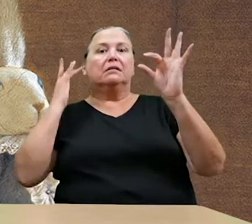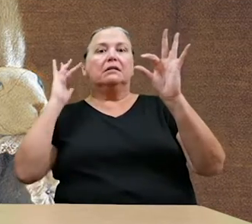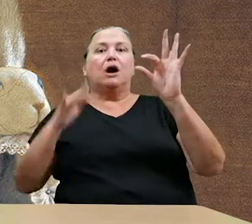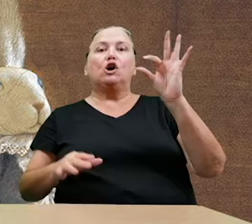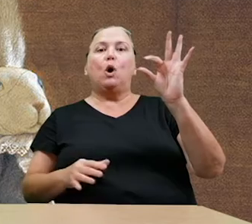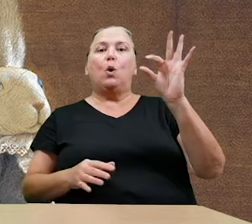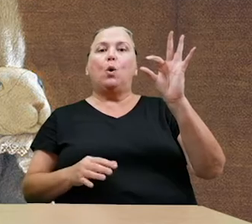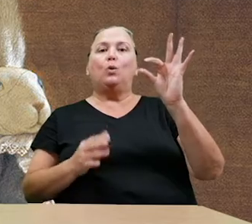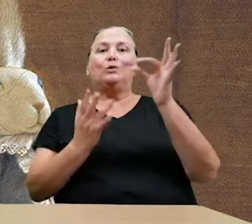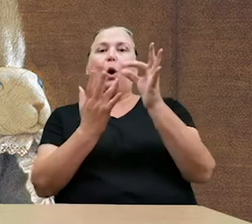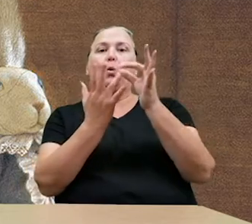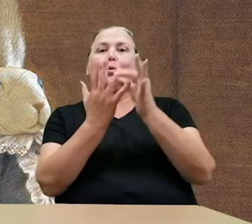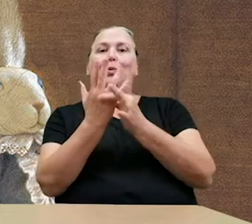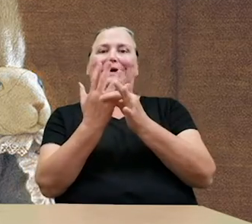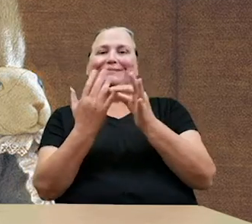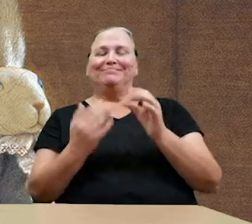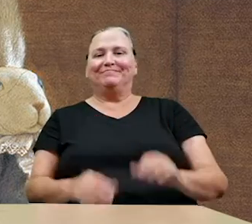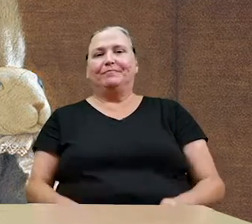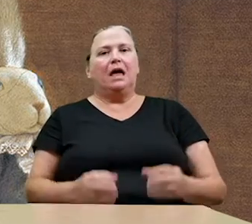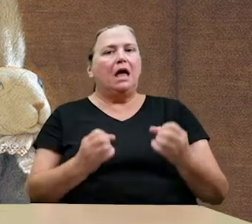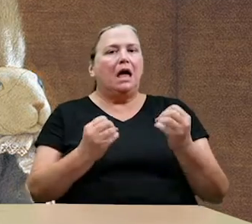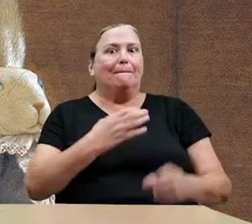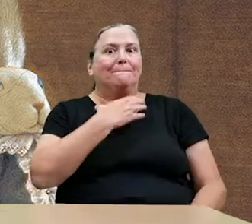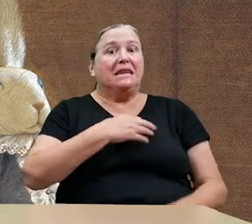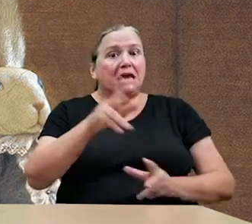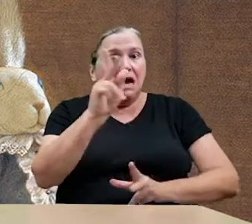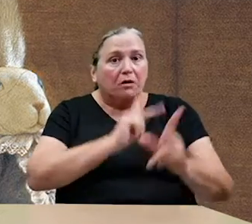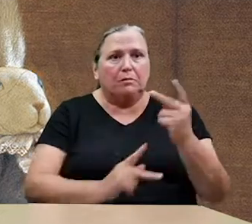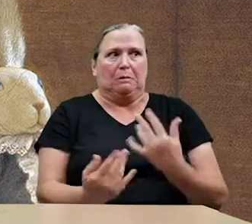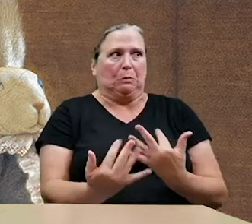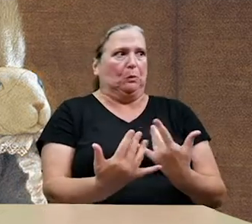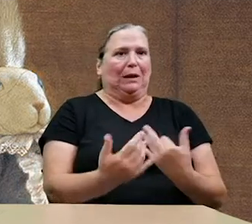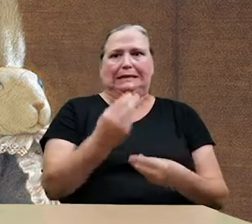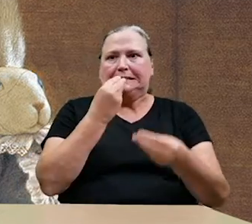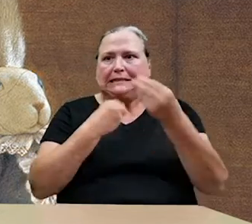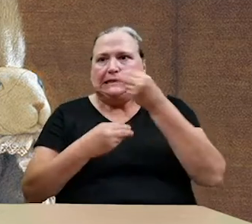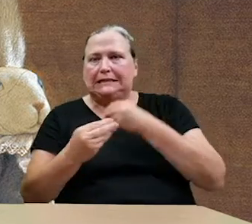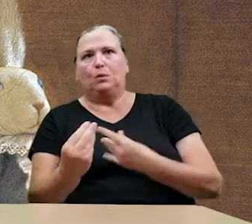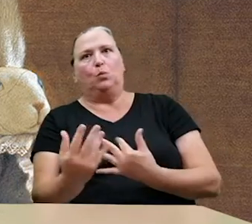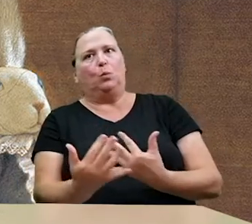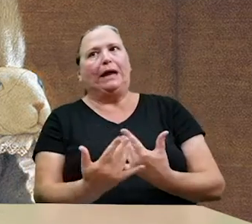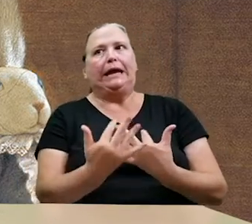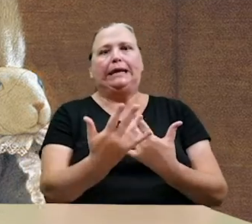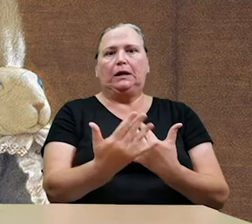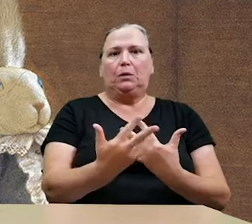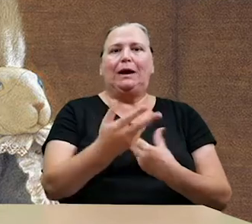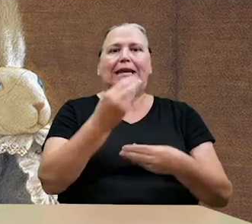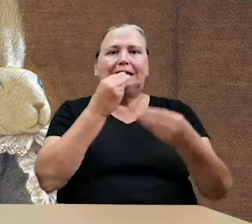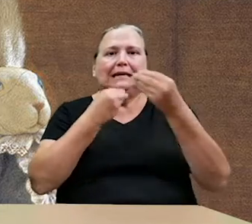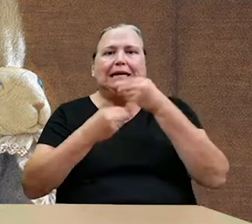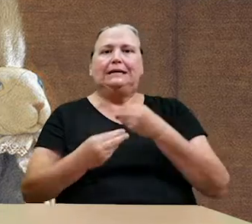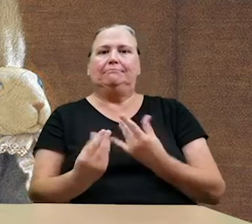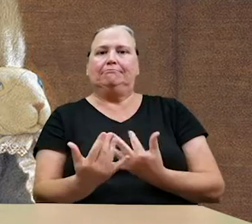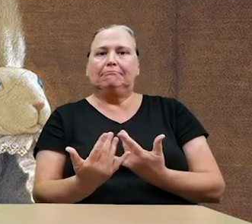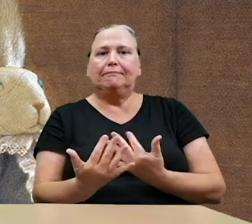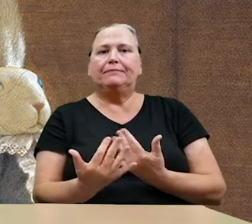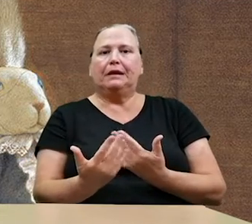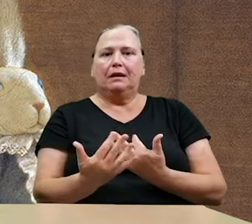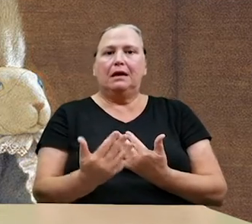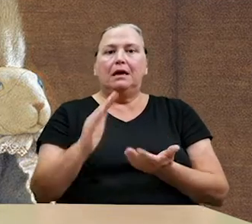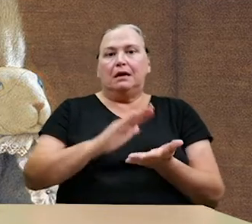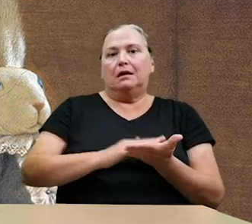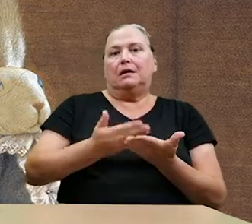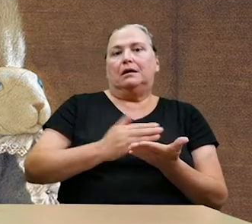gold. There were many hungry people in the castle that night, and all of them were waiting to be fed. So the